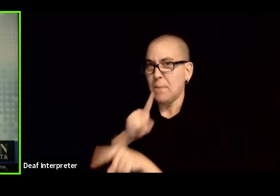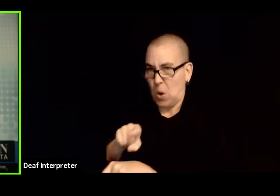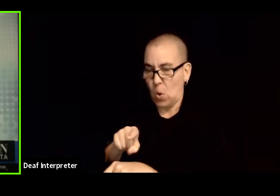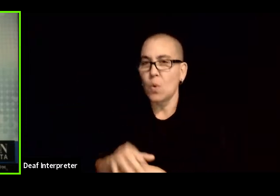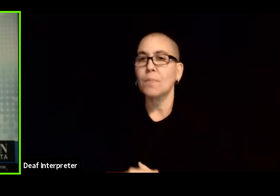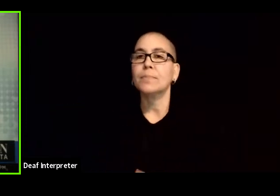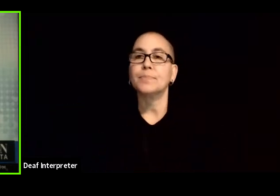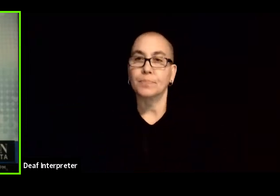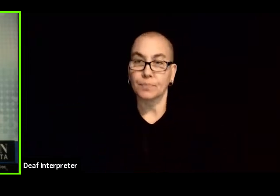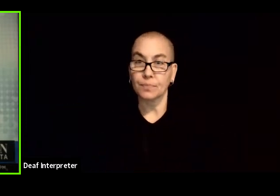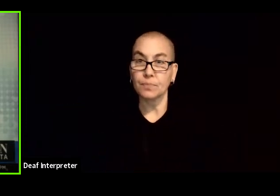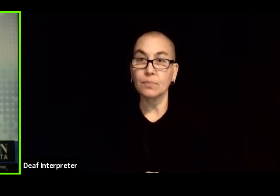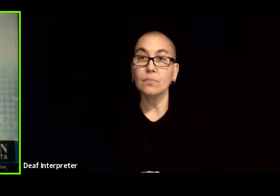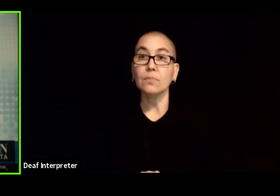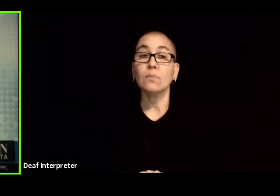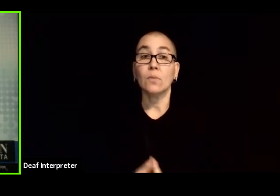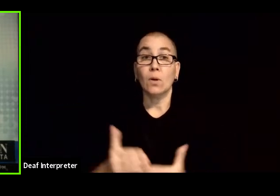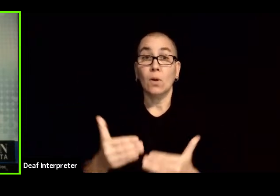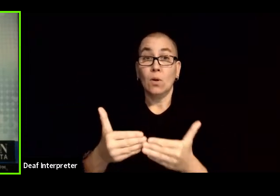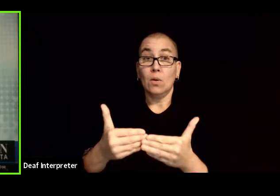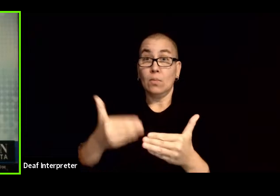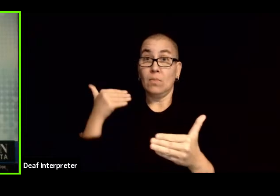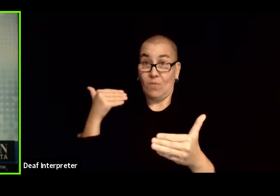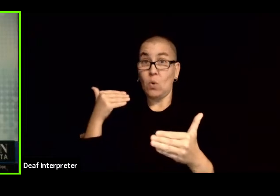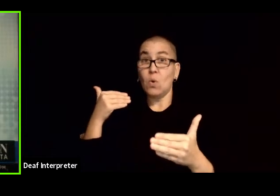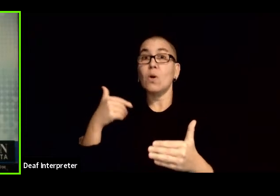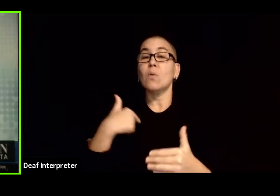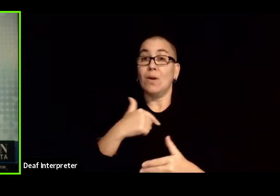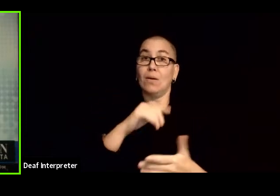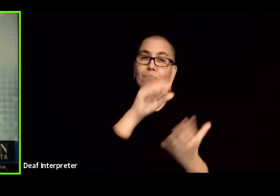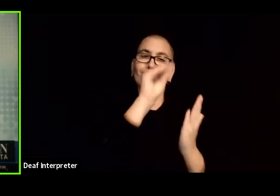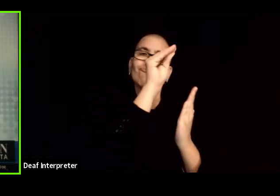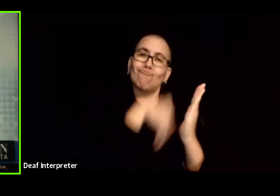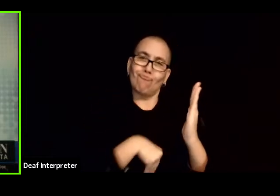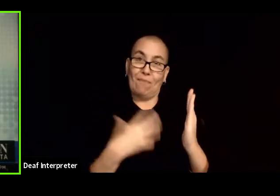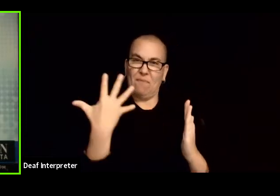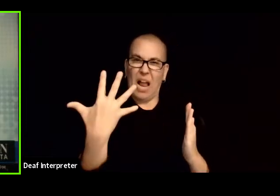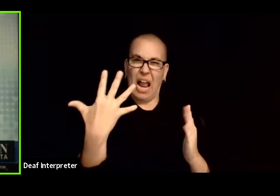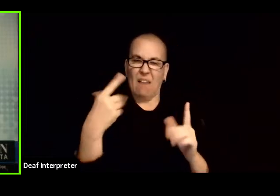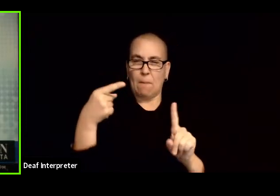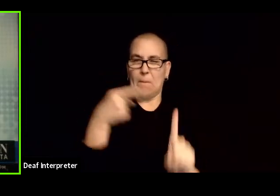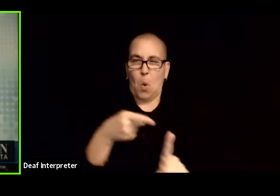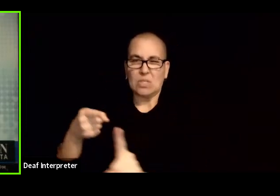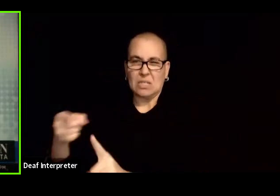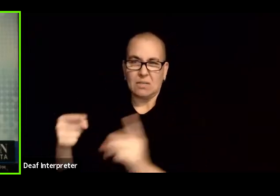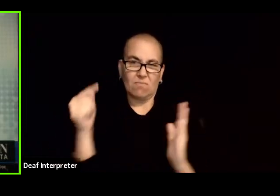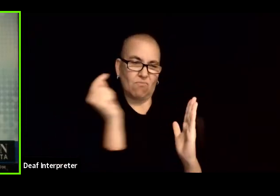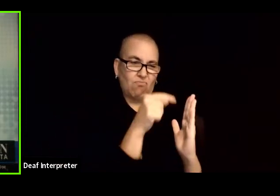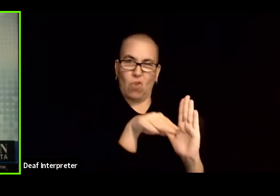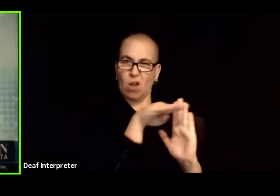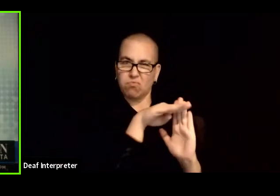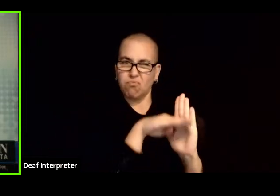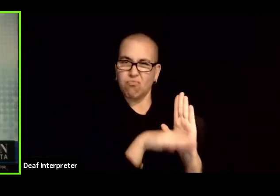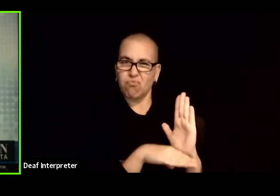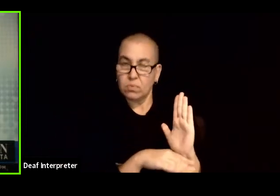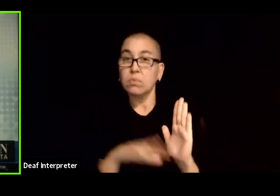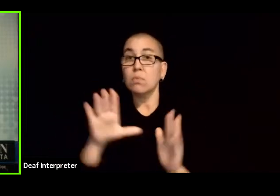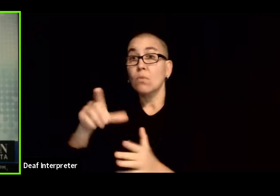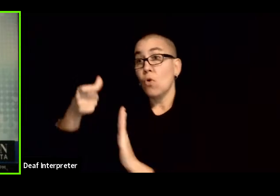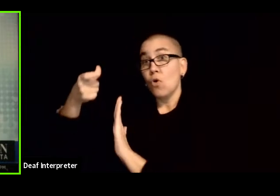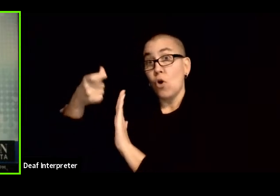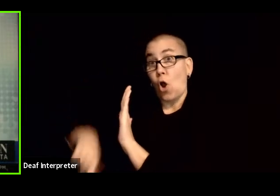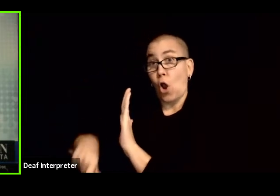implementation of the governor's 5-point plan. As the article describes, our epidemiologists found that